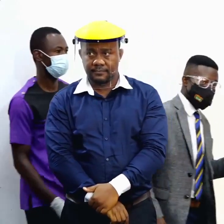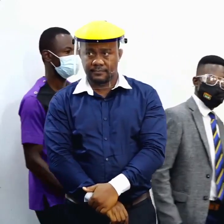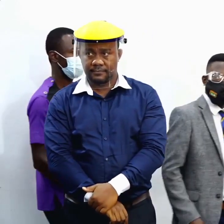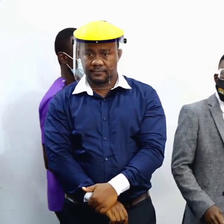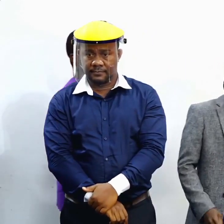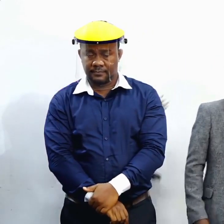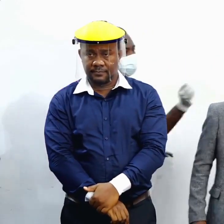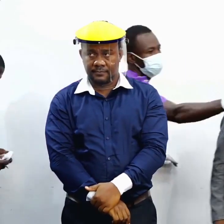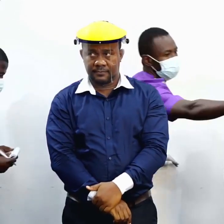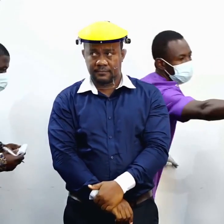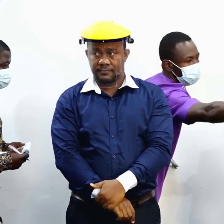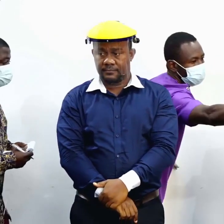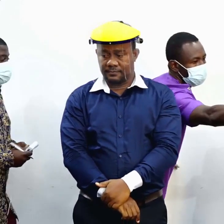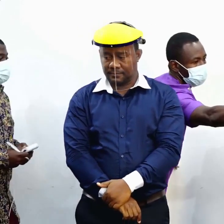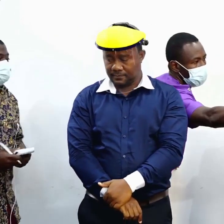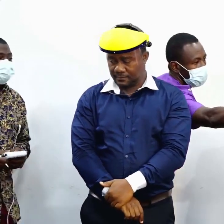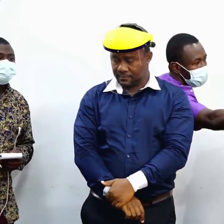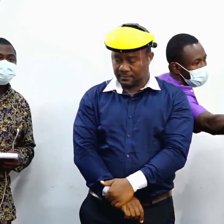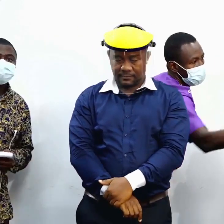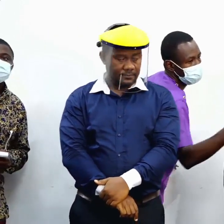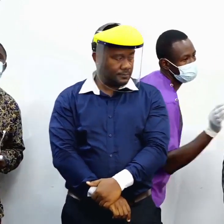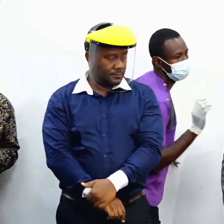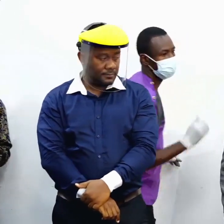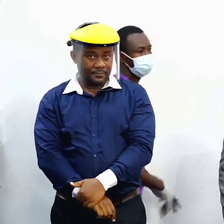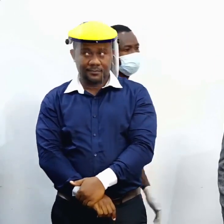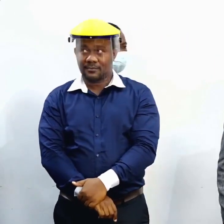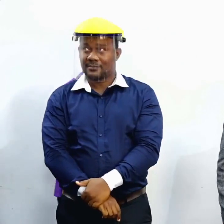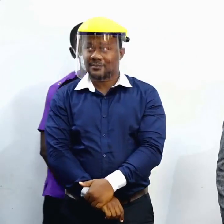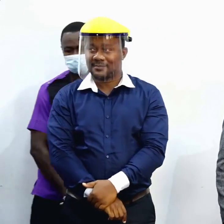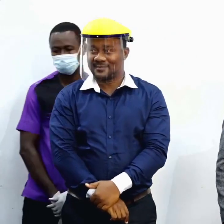to do an erectile dysfunction survey?